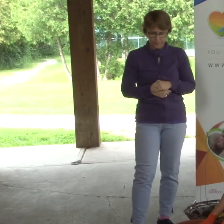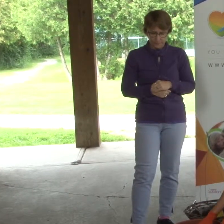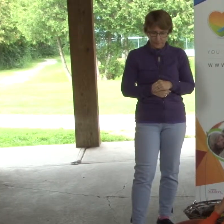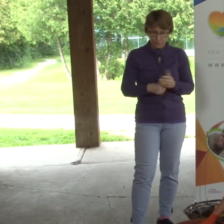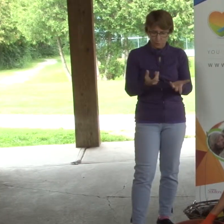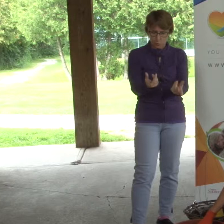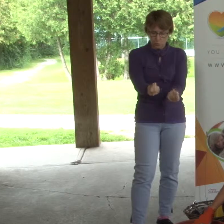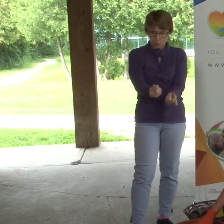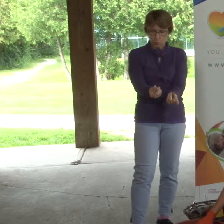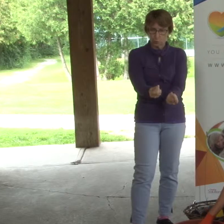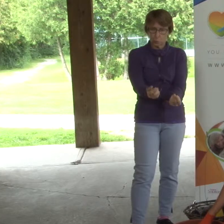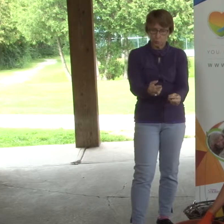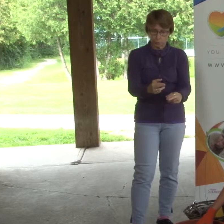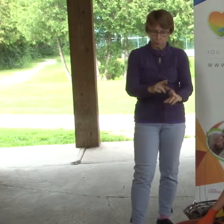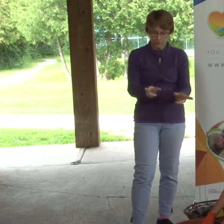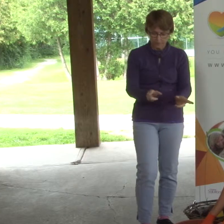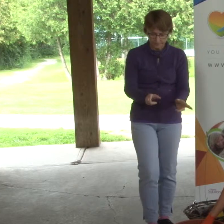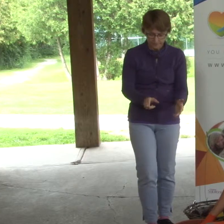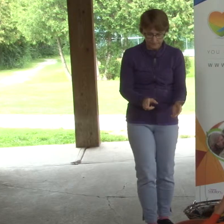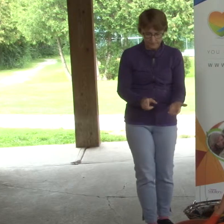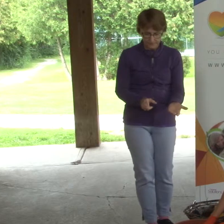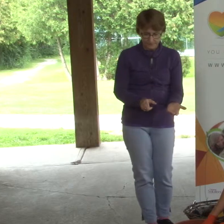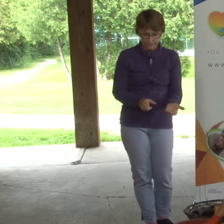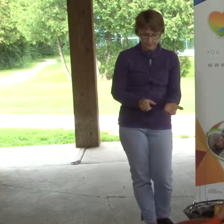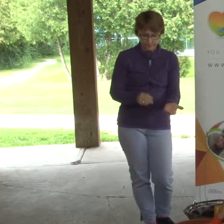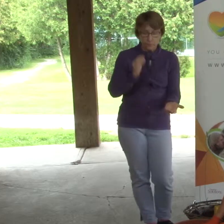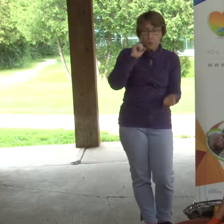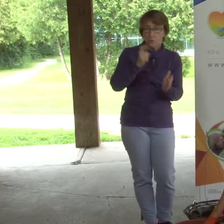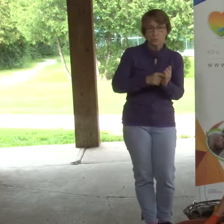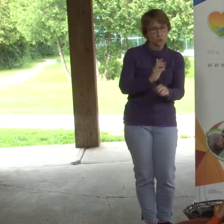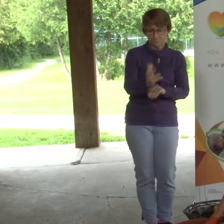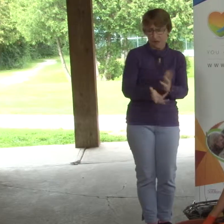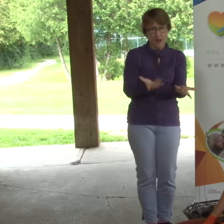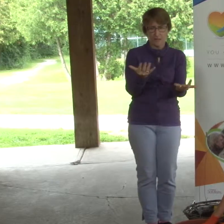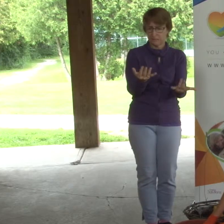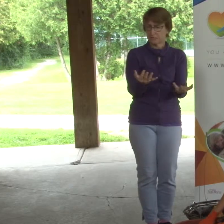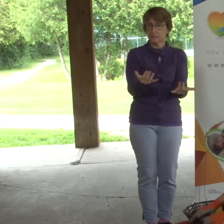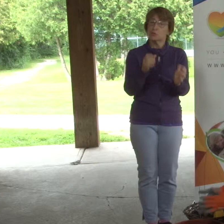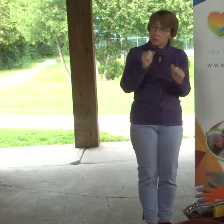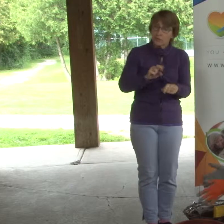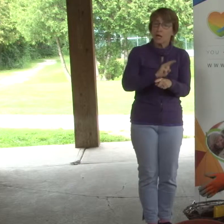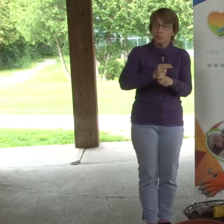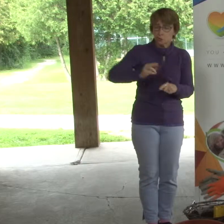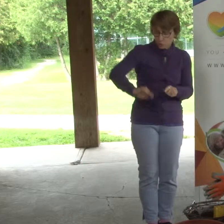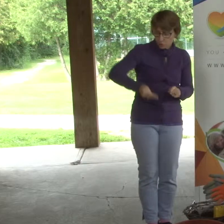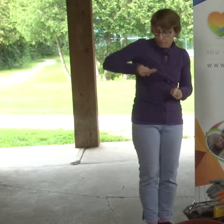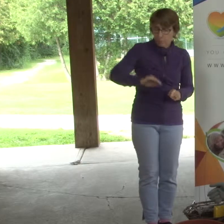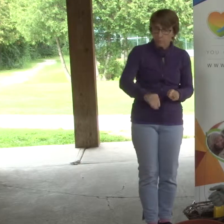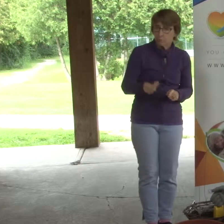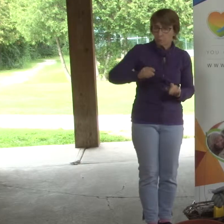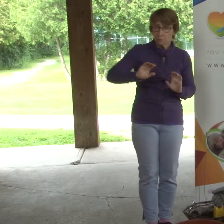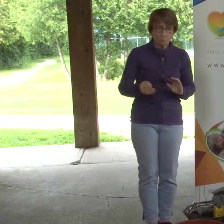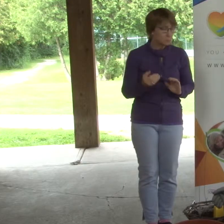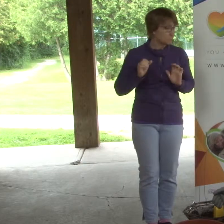And what we can do with this planter, and you notice I'm just using hands. You can use a trowel.